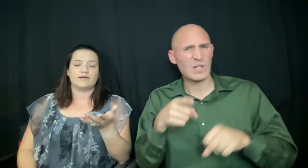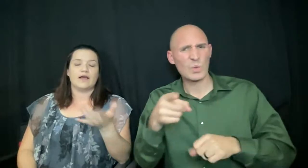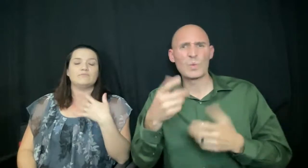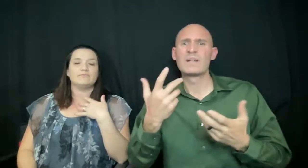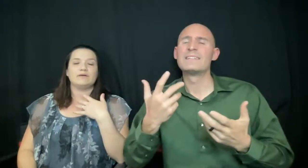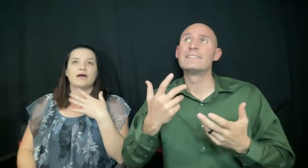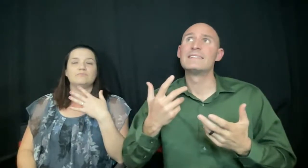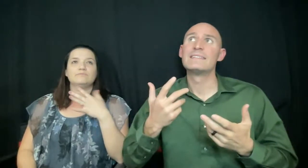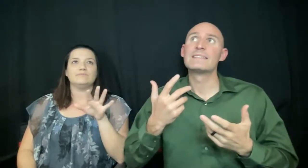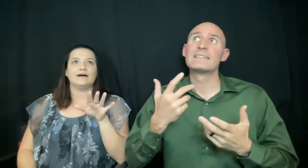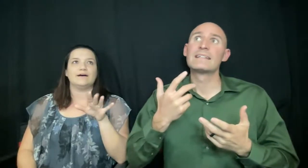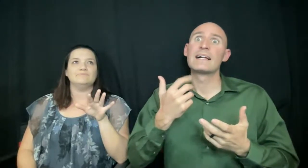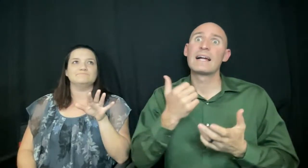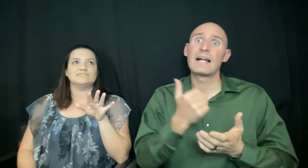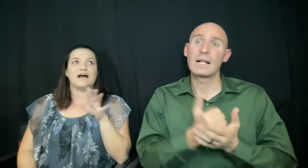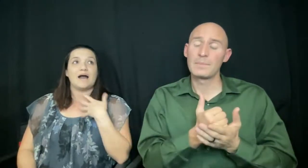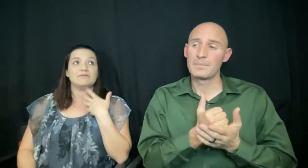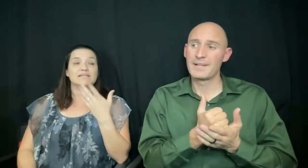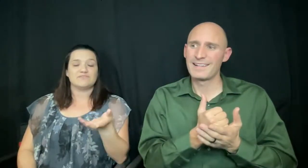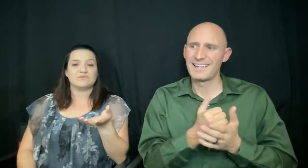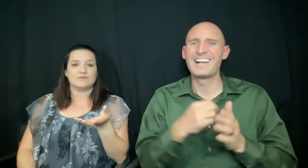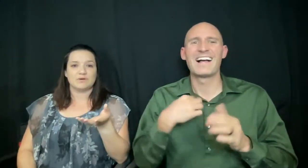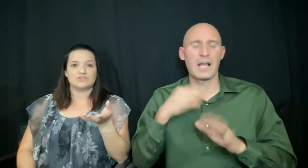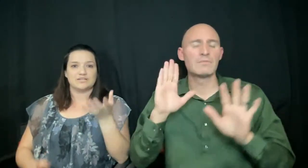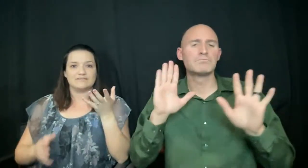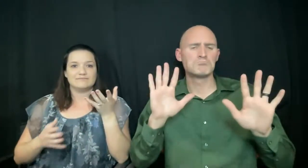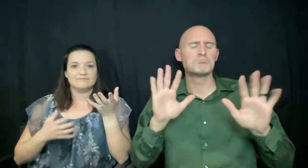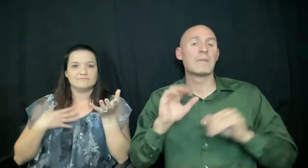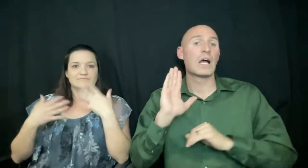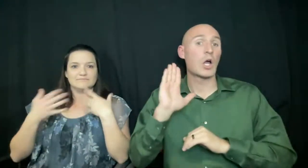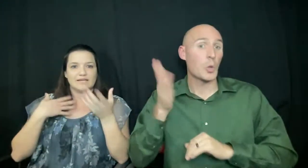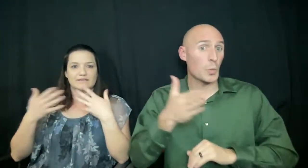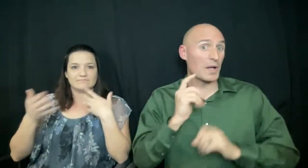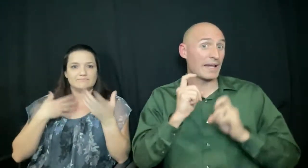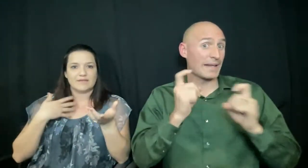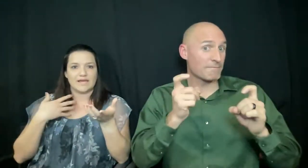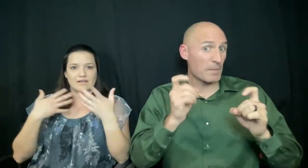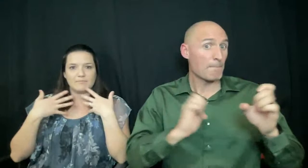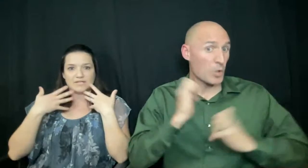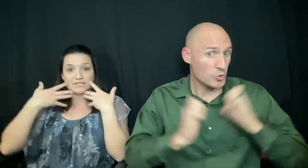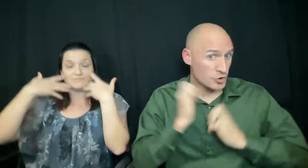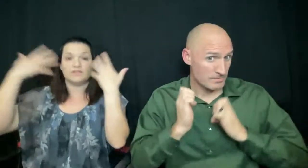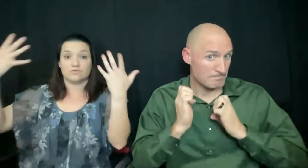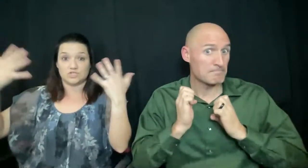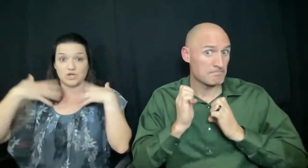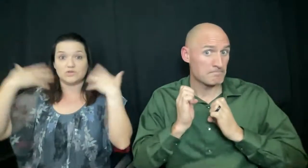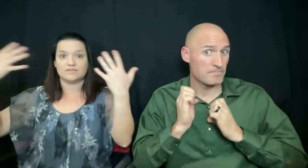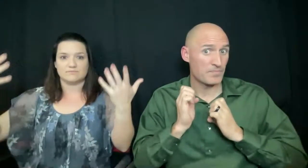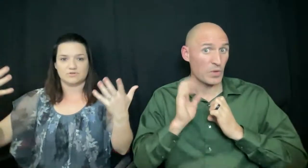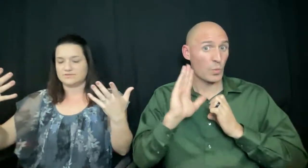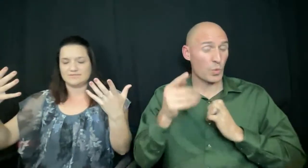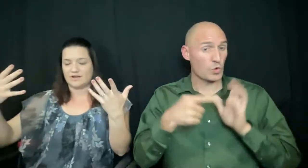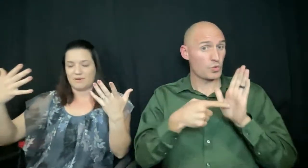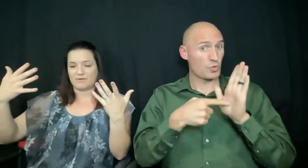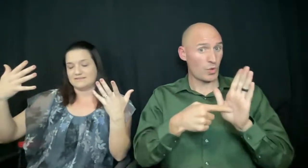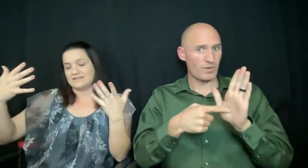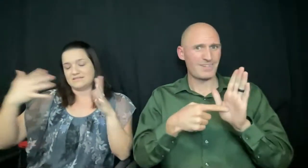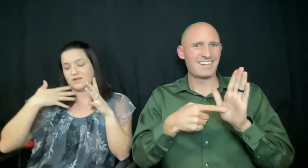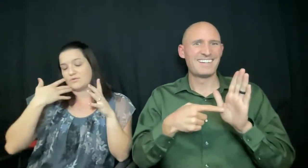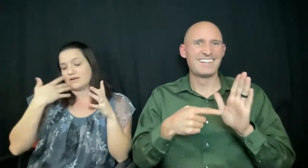help? I'm gonna give you an emotion, and I'm gonna, show you this emotion. Sorry, my brain says, no, we're not gonna